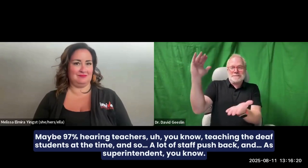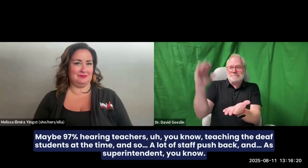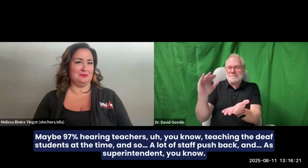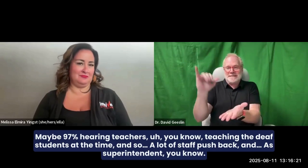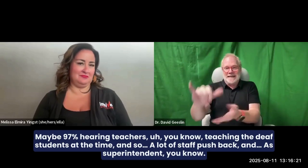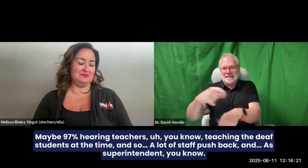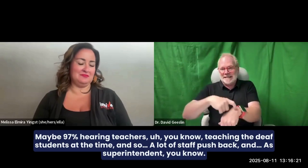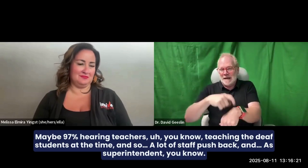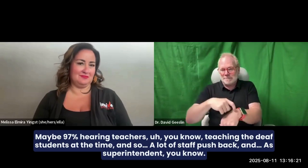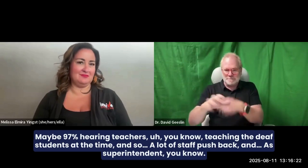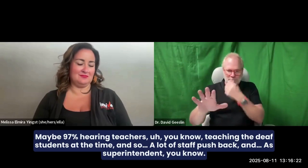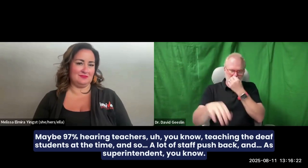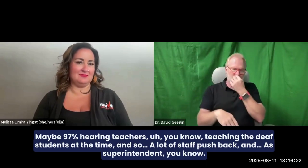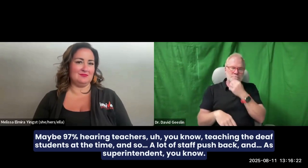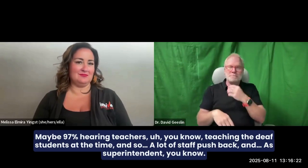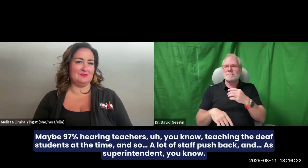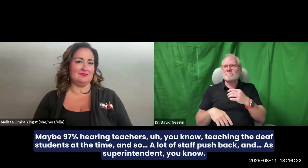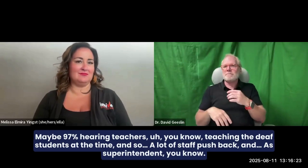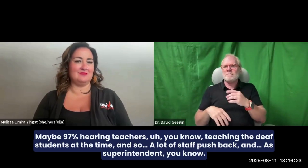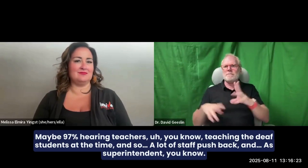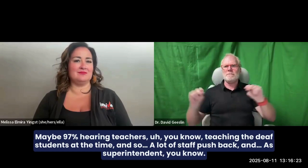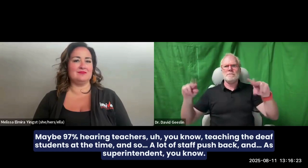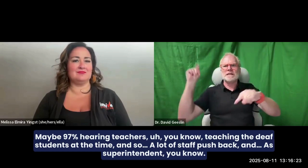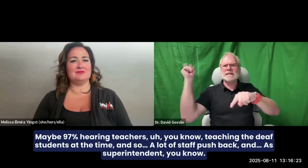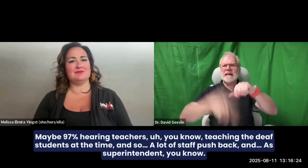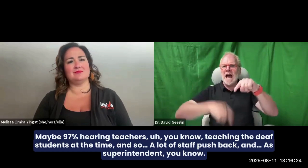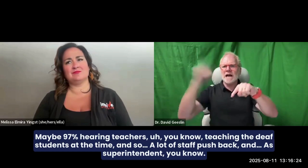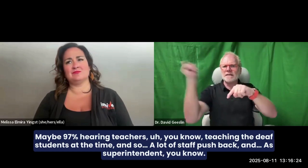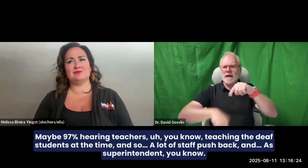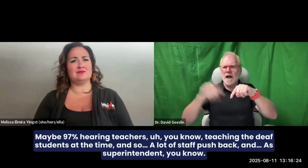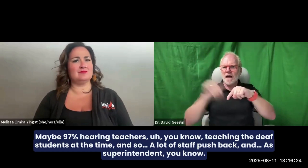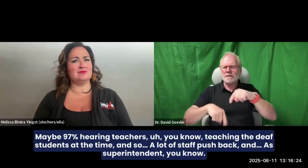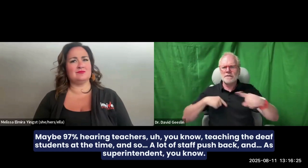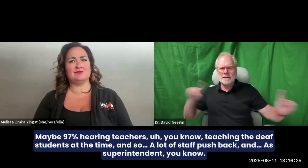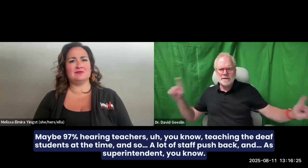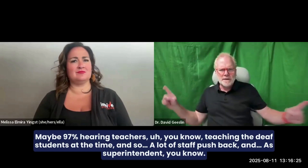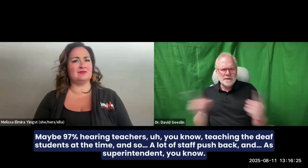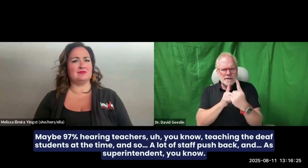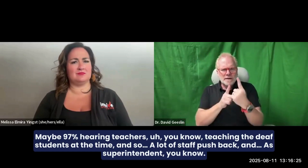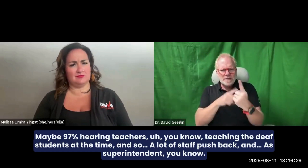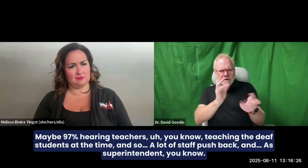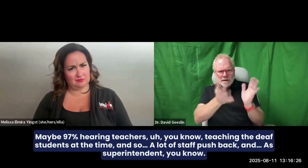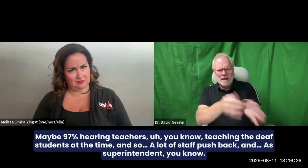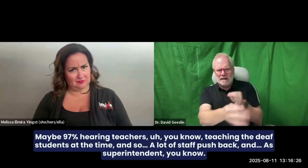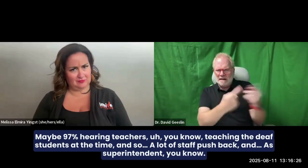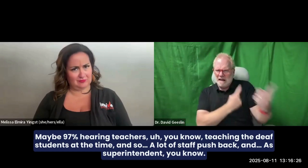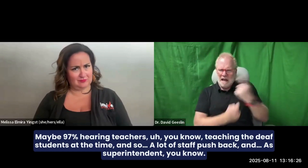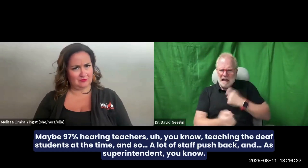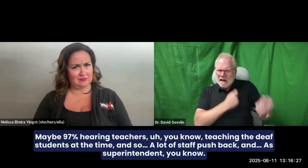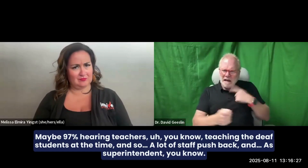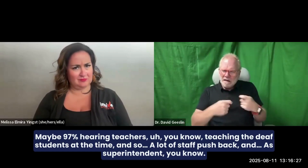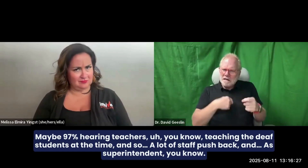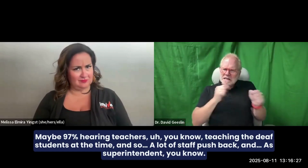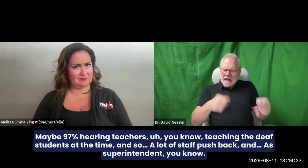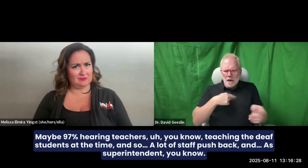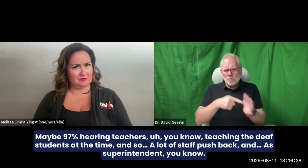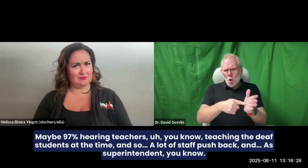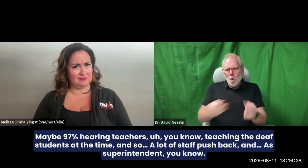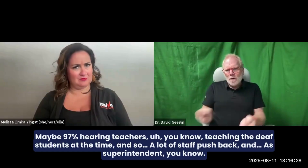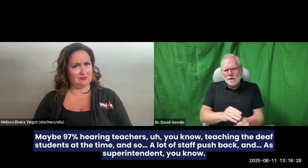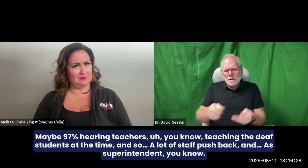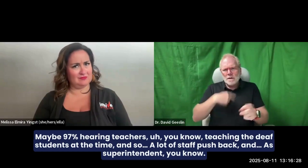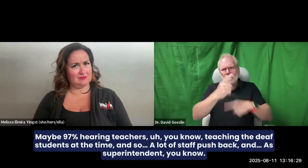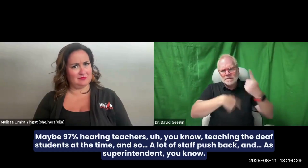maybe 97% hearing teachers, teaching the deaf students at the time. And so a lot of staff pushback. And